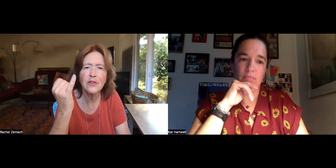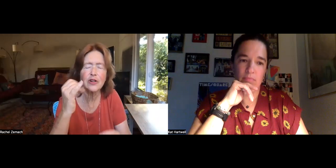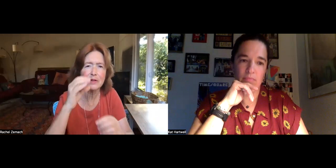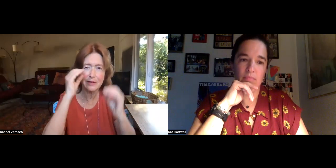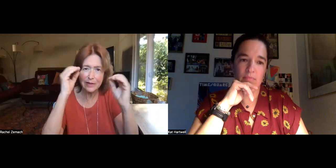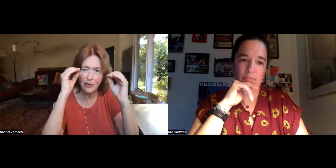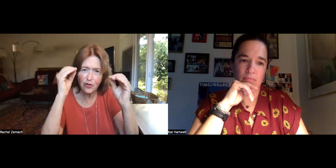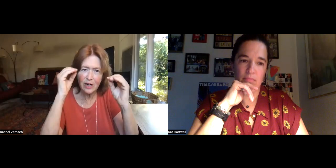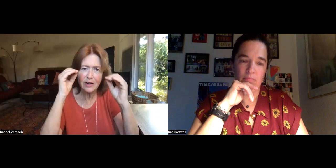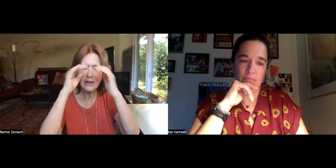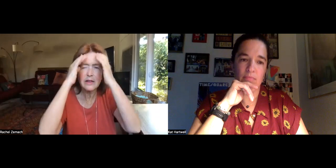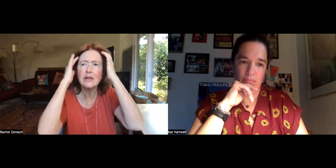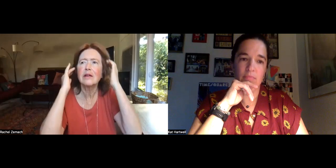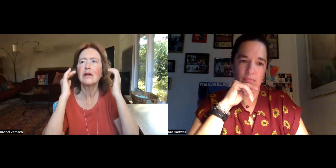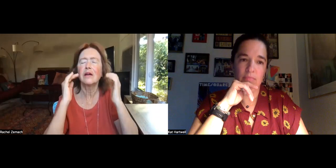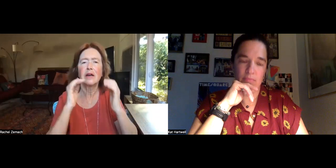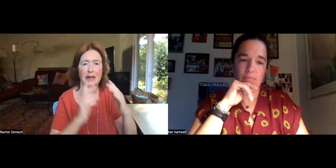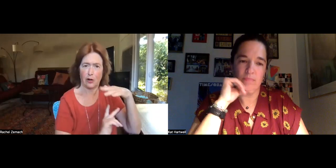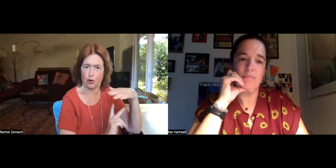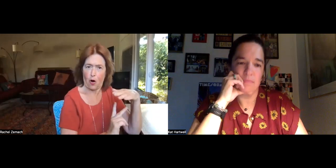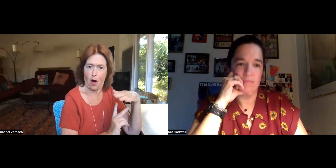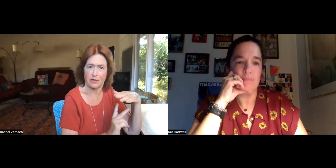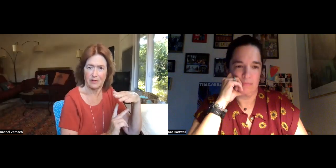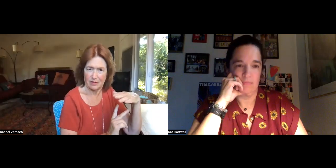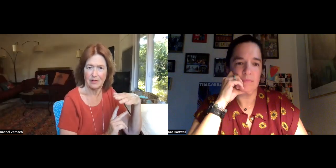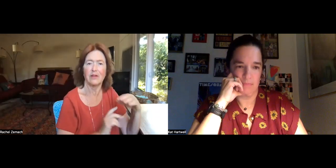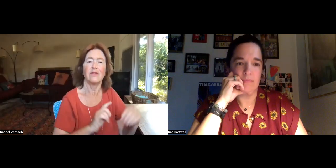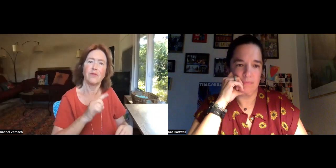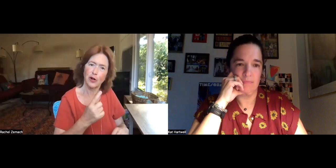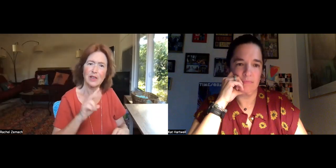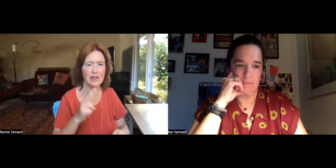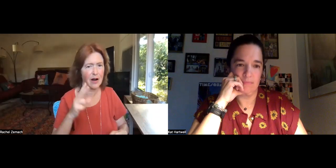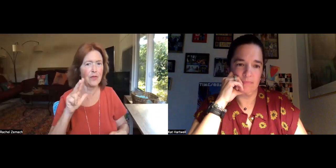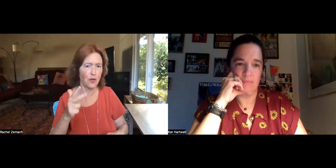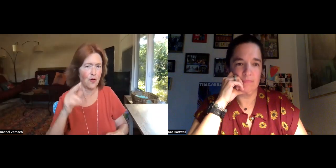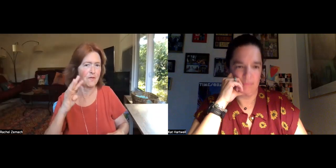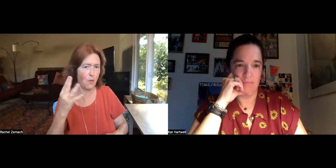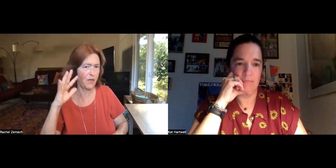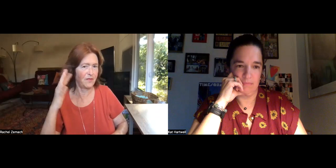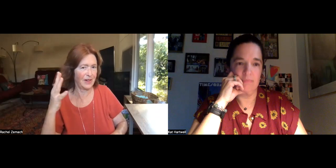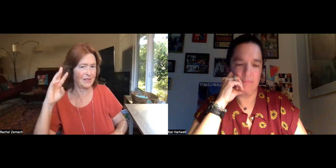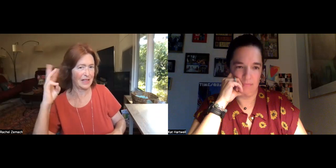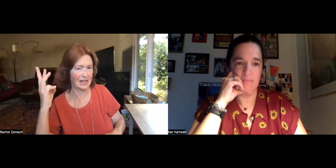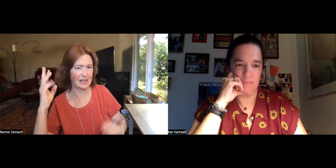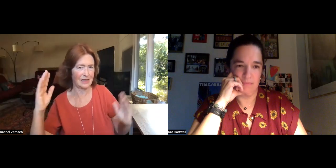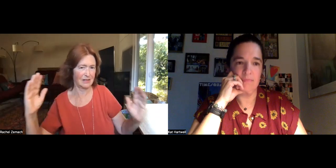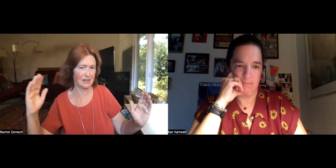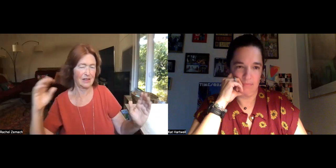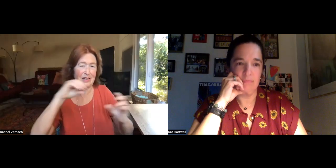managing teaching kindergarten, first, second, third, fourth, fifth, sixth,